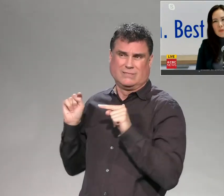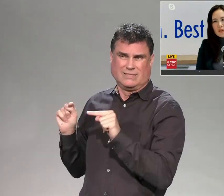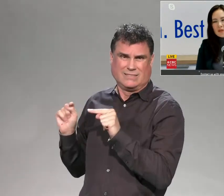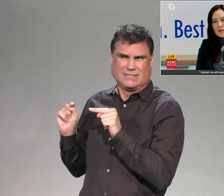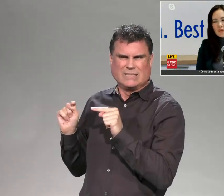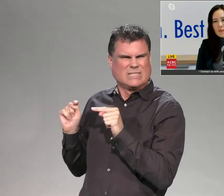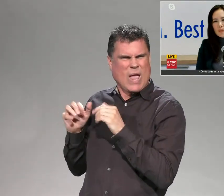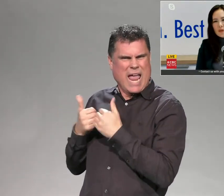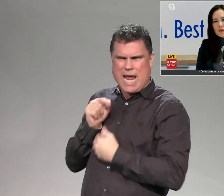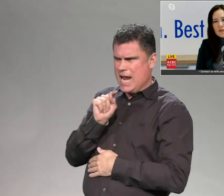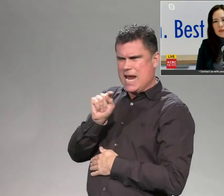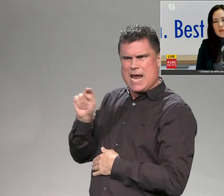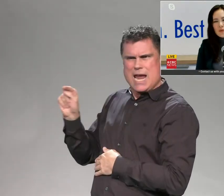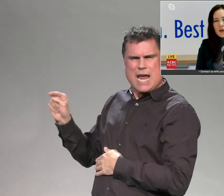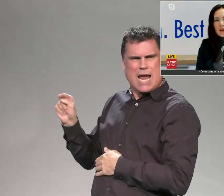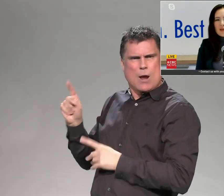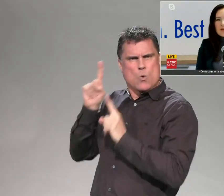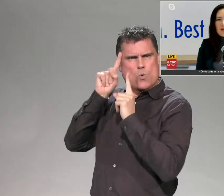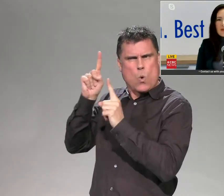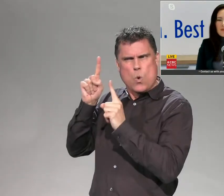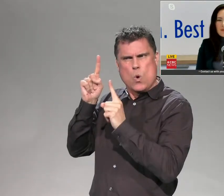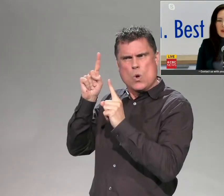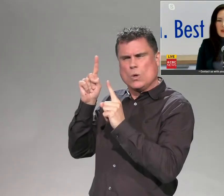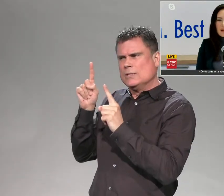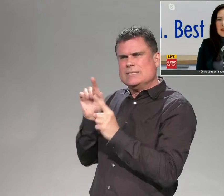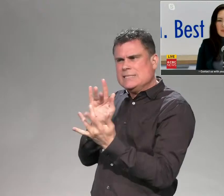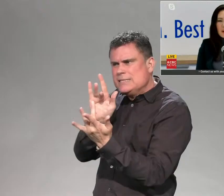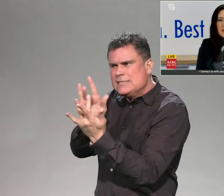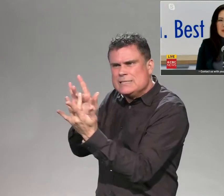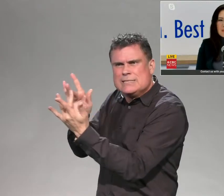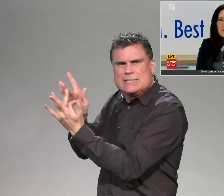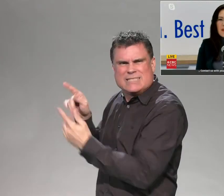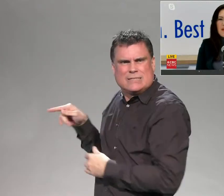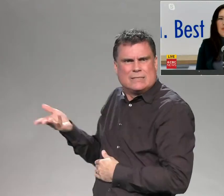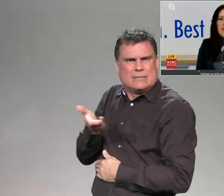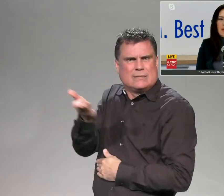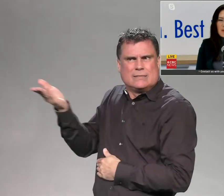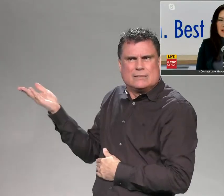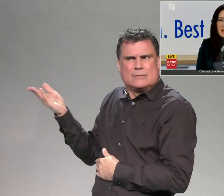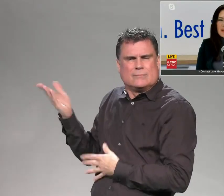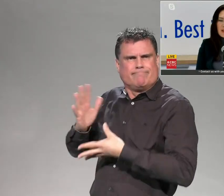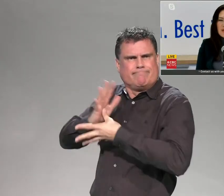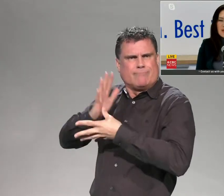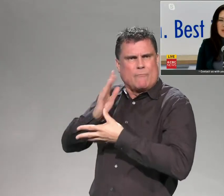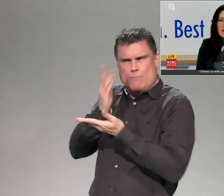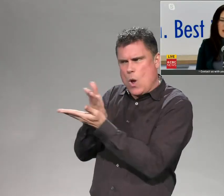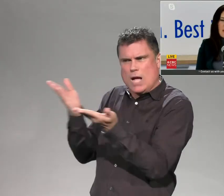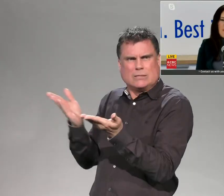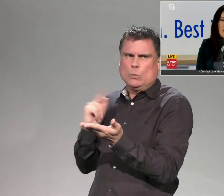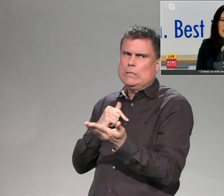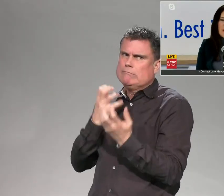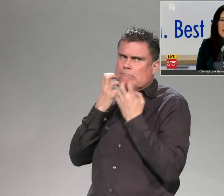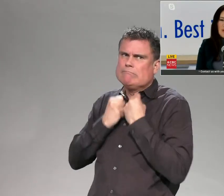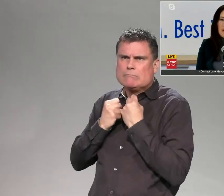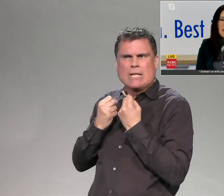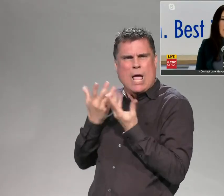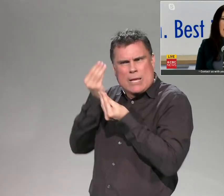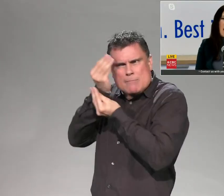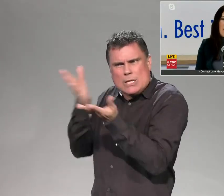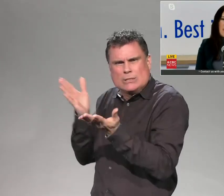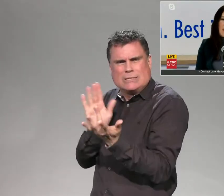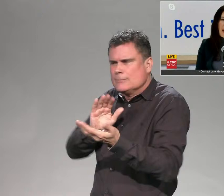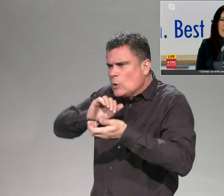seniors population, is very important to us. So there's a lot of partnerships with our community organizations that I've mentioned